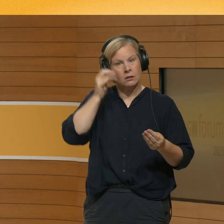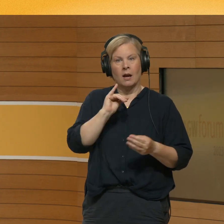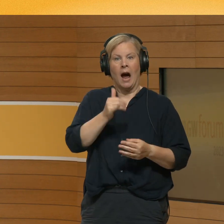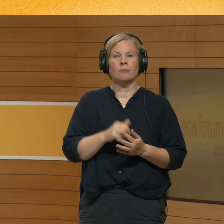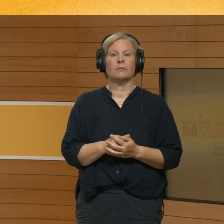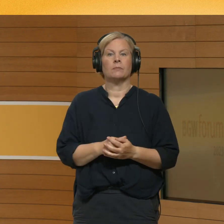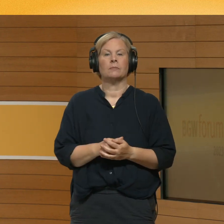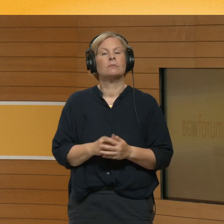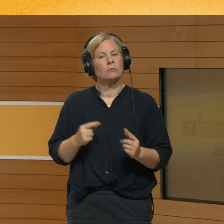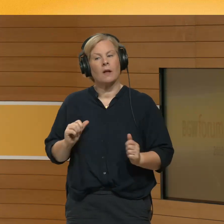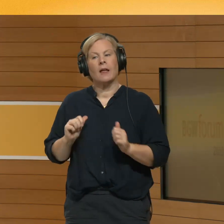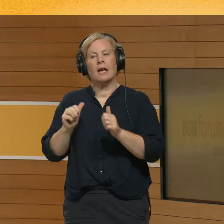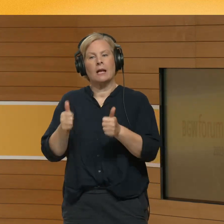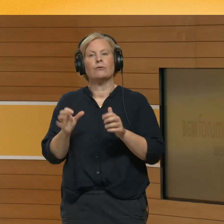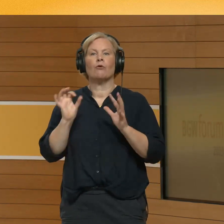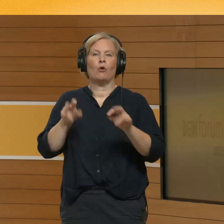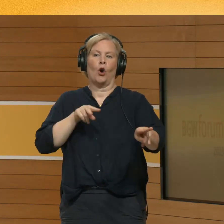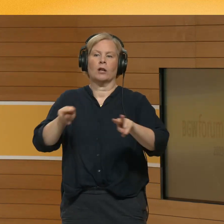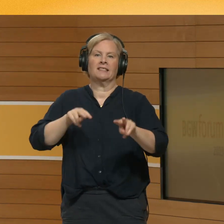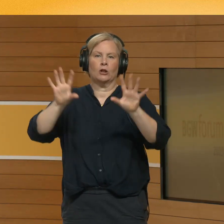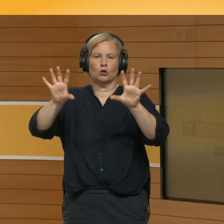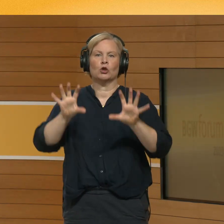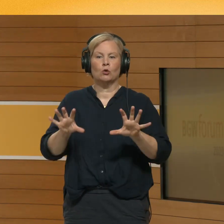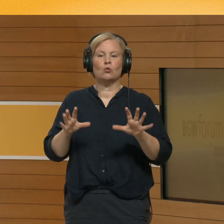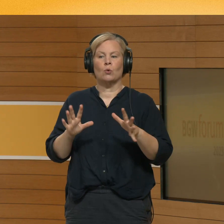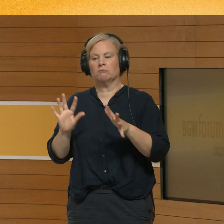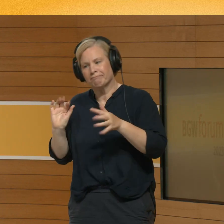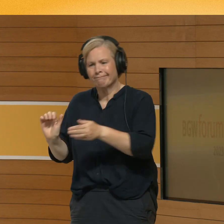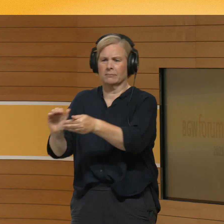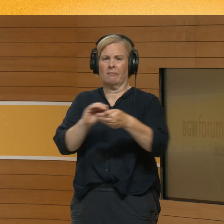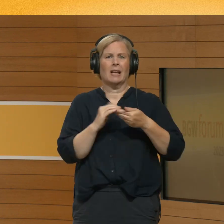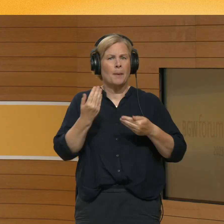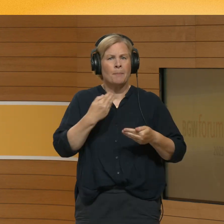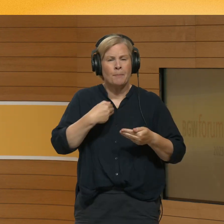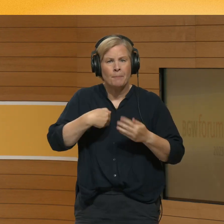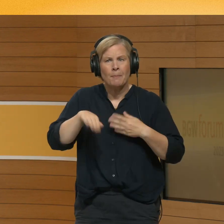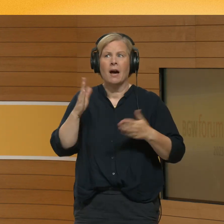focusing, I suppose, looking at when you look at the